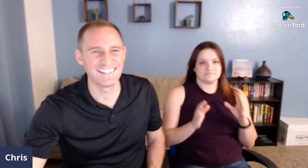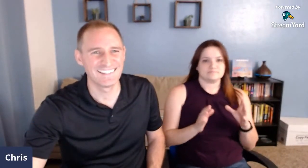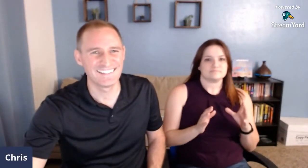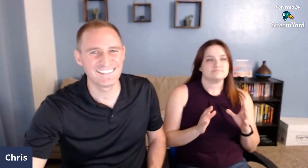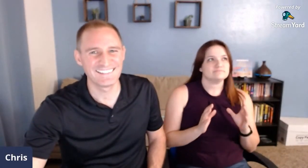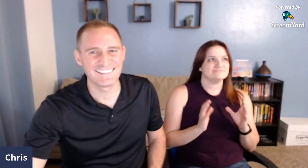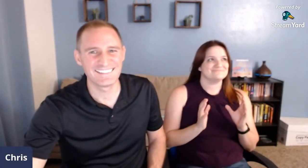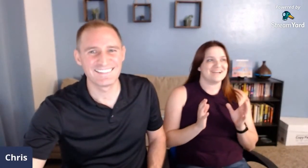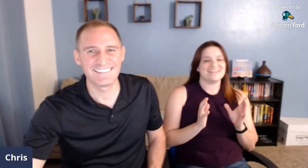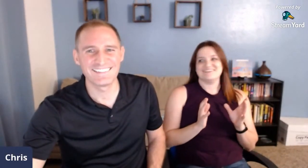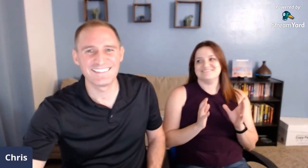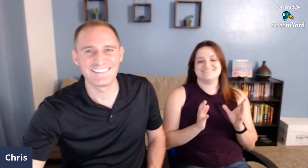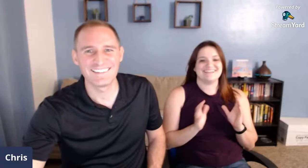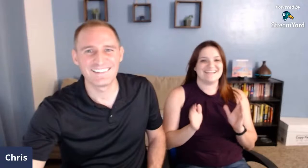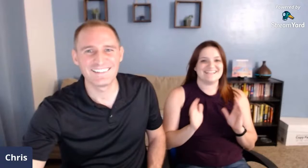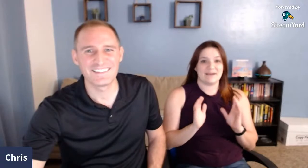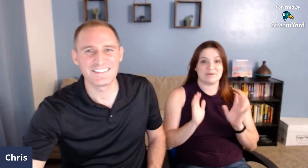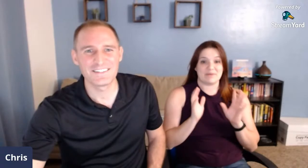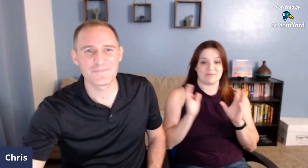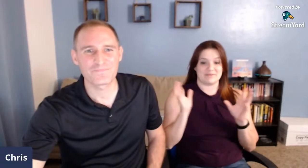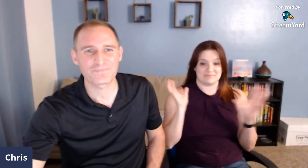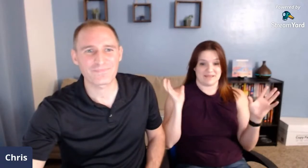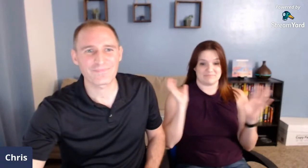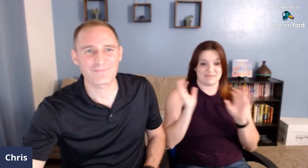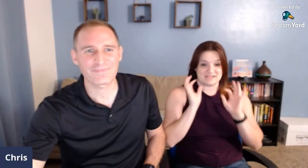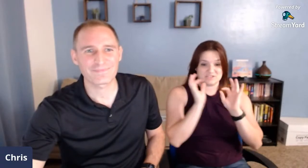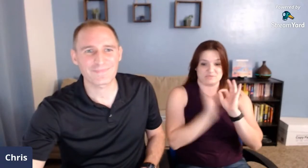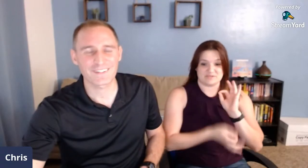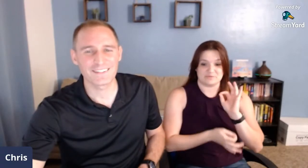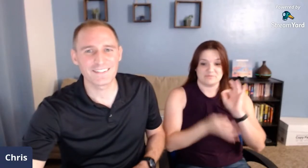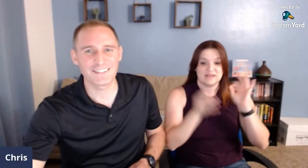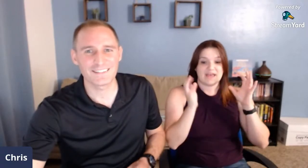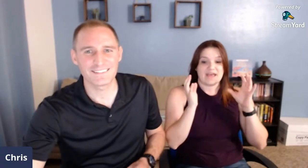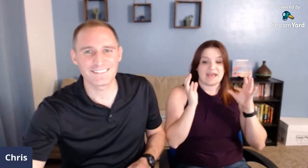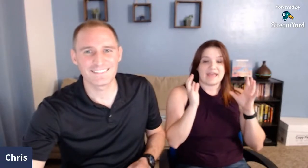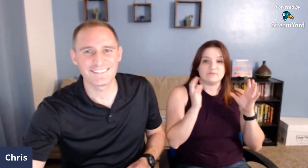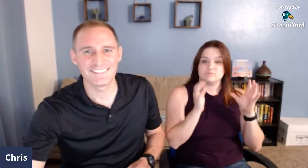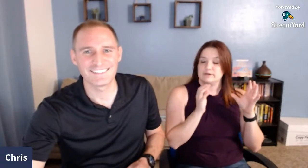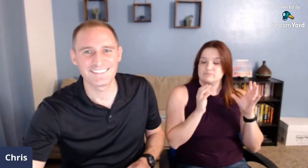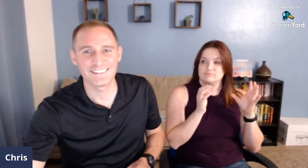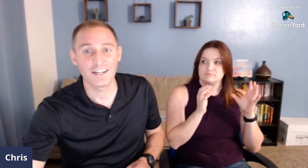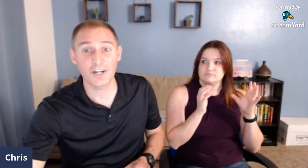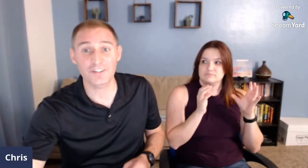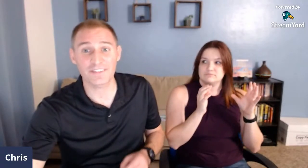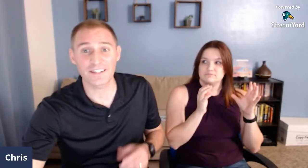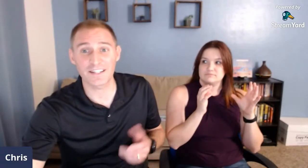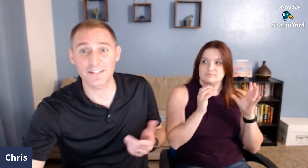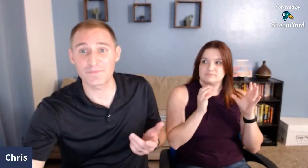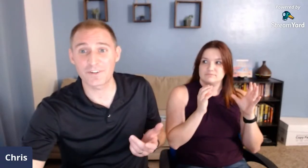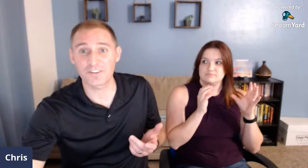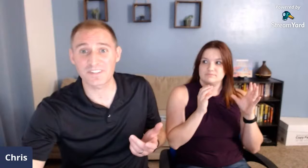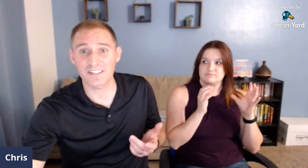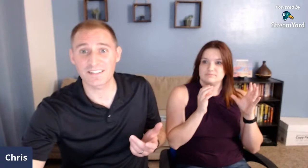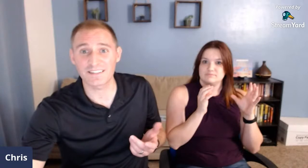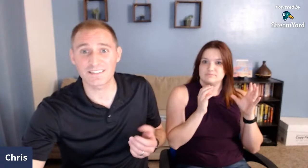ASL. I know. I'm gonna like make this super simple. What? Oh, nothing. There was a